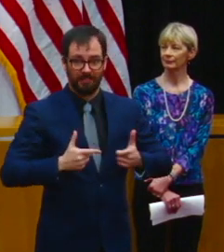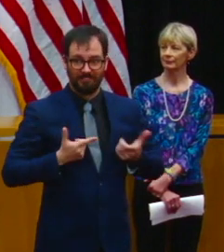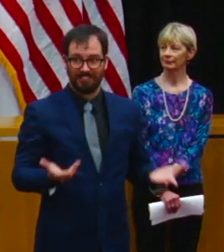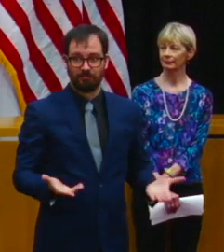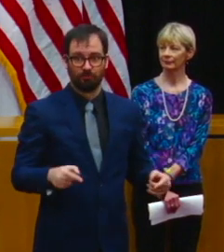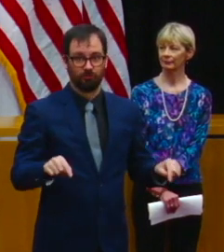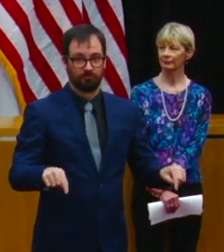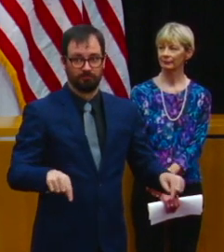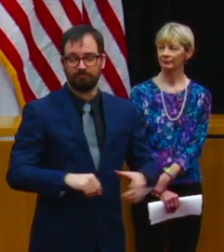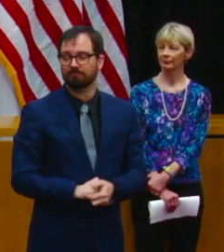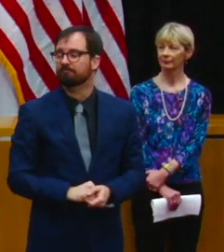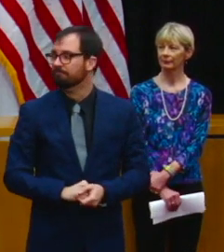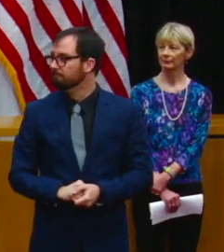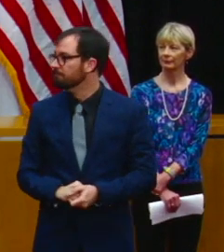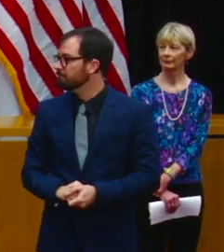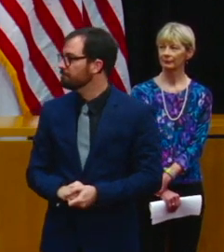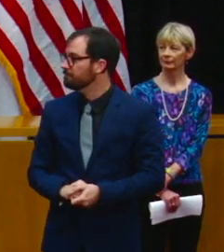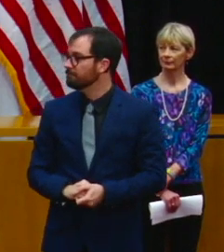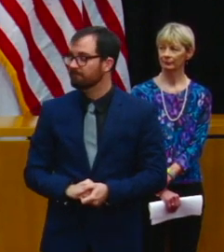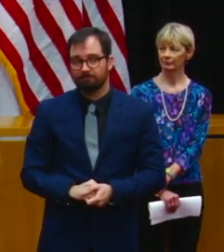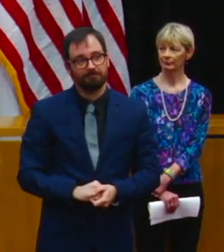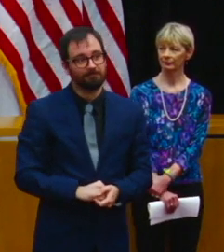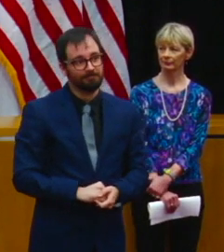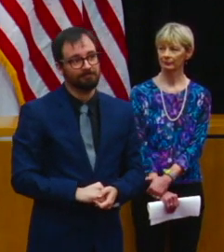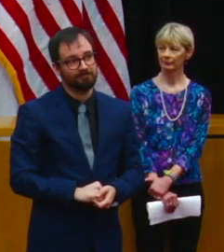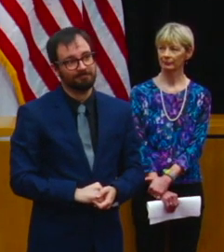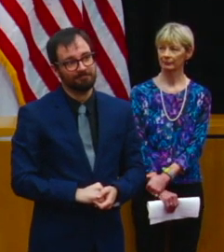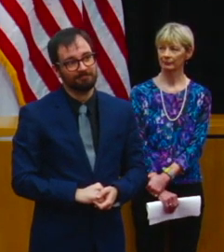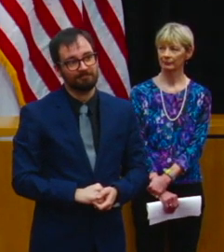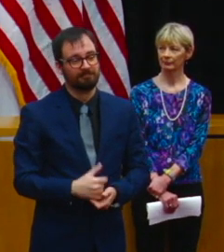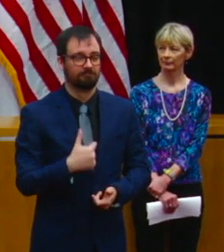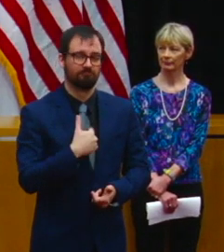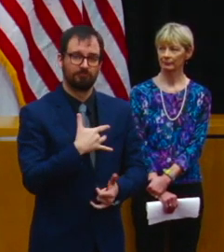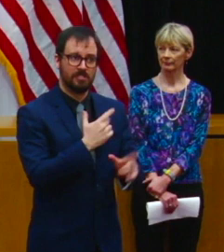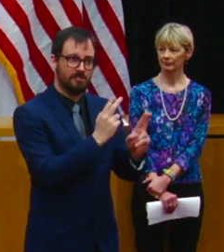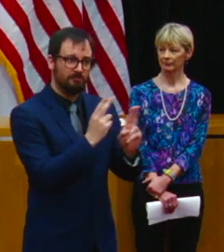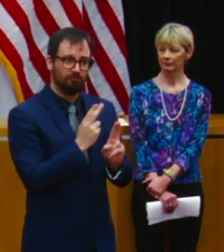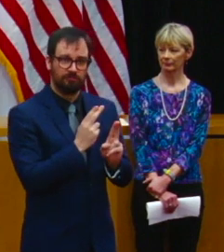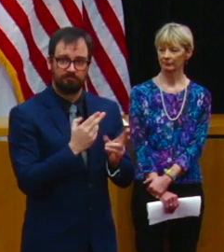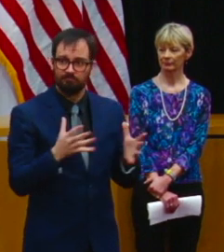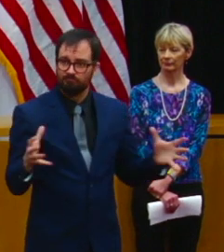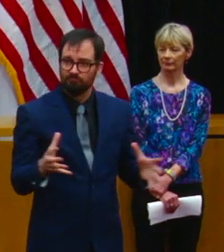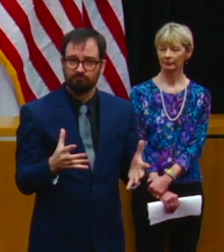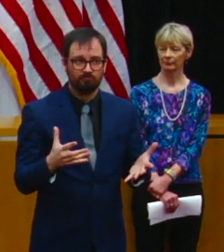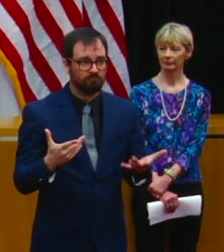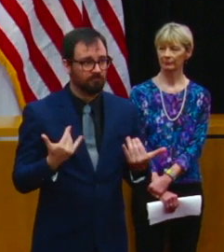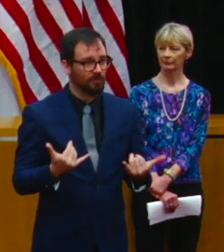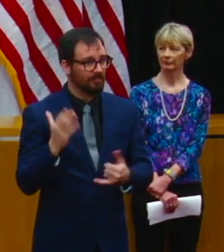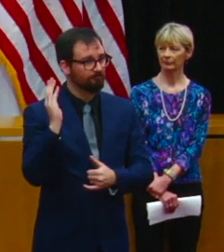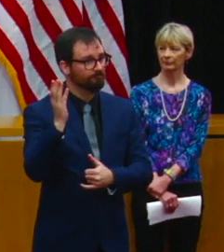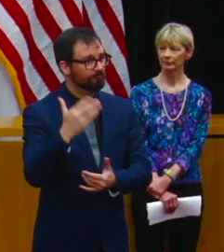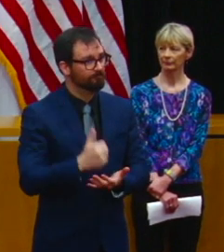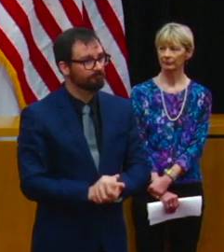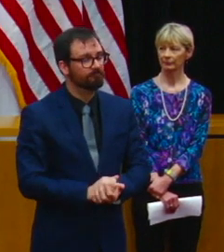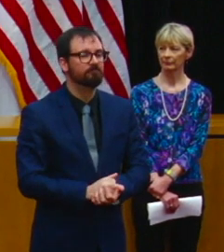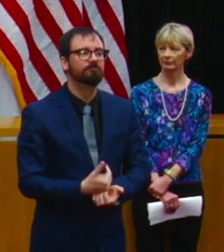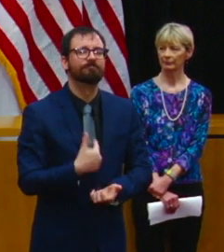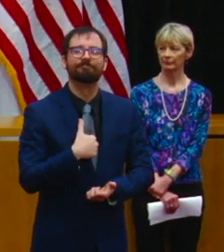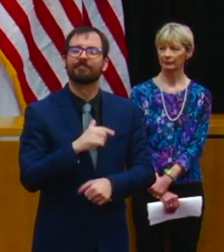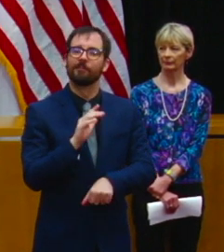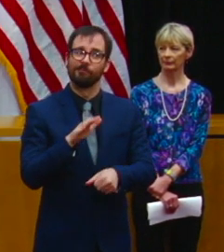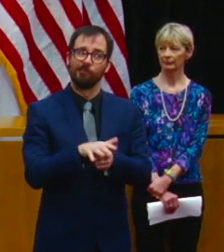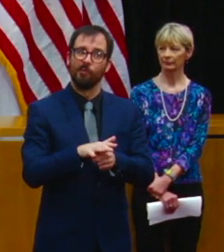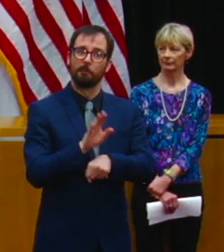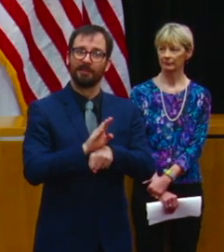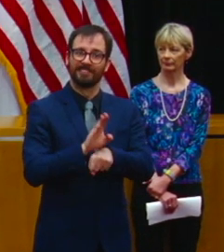Thank you so much, Governor Baker. It's an honor to be here with all of you. As a local business here in Boston, our team is eager to help